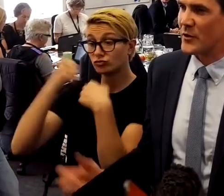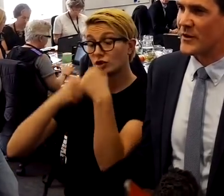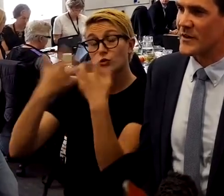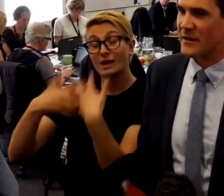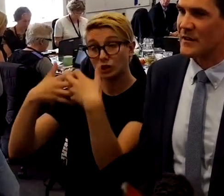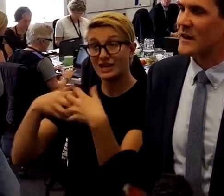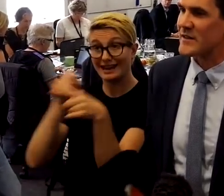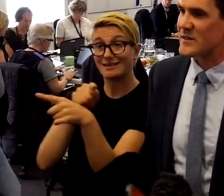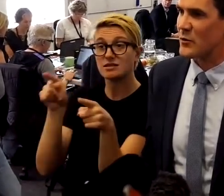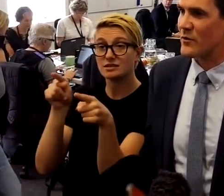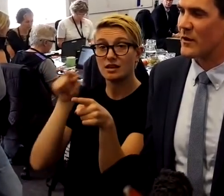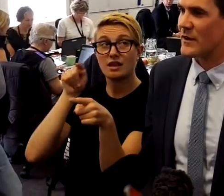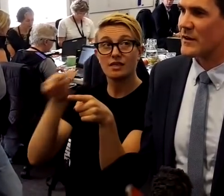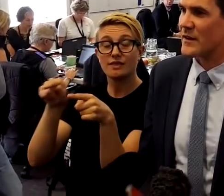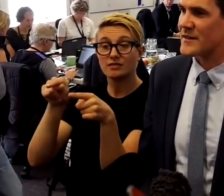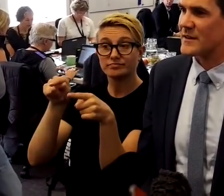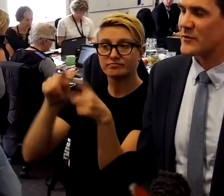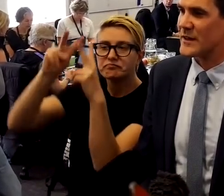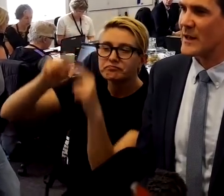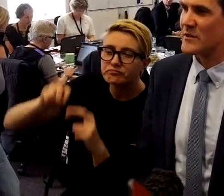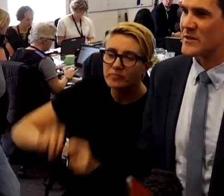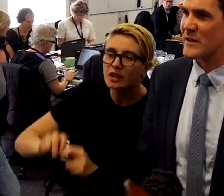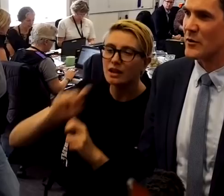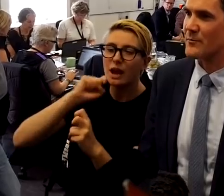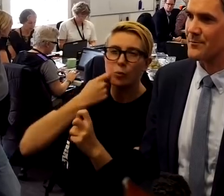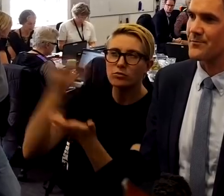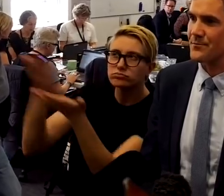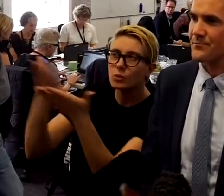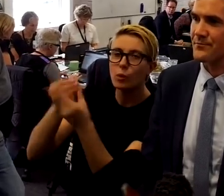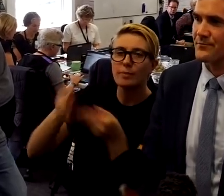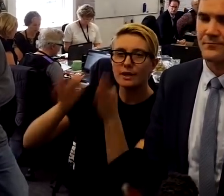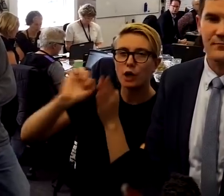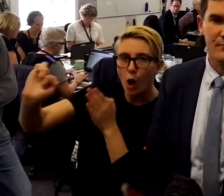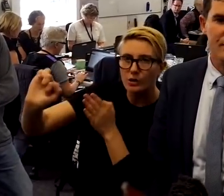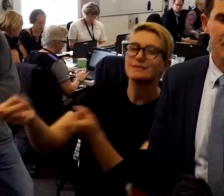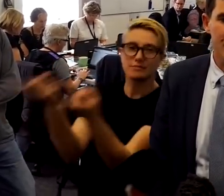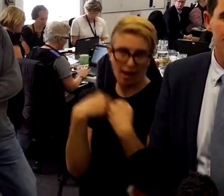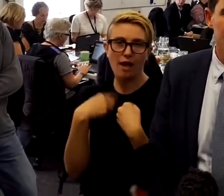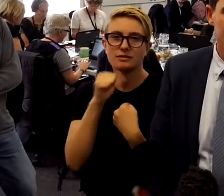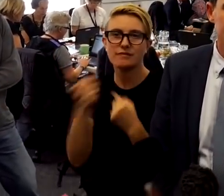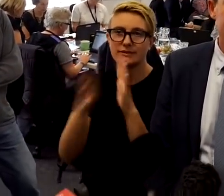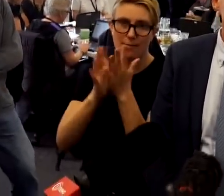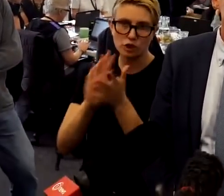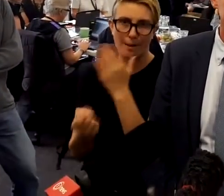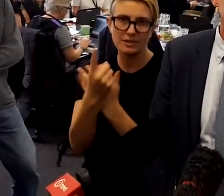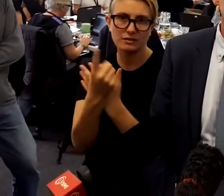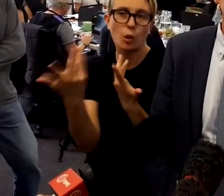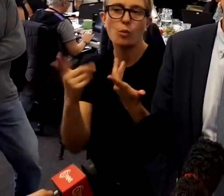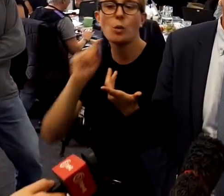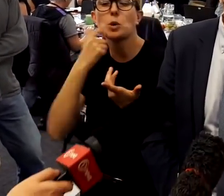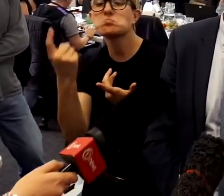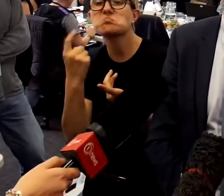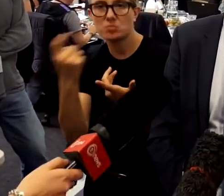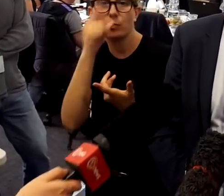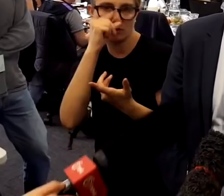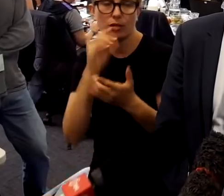building owners and tell us the full extent of any damage that they've got. I just want to come back to Tennyson Street because I was talking to people there and they